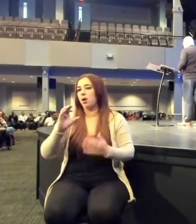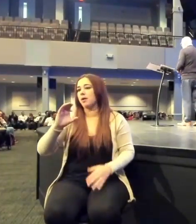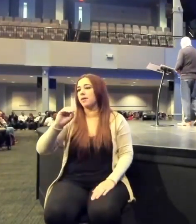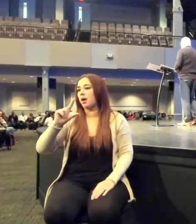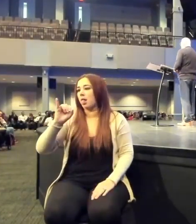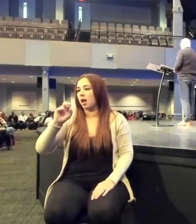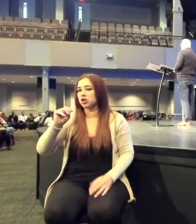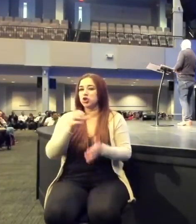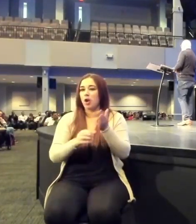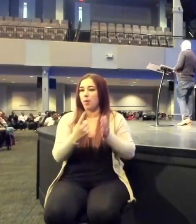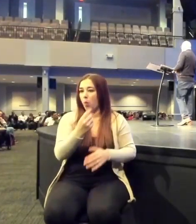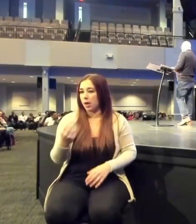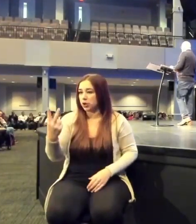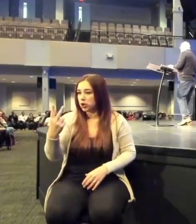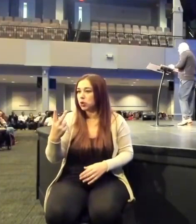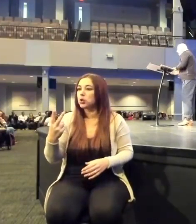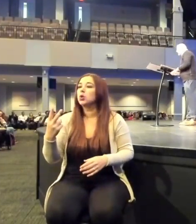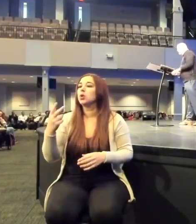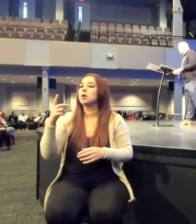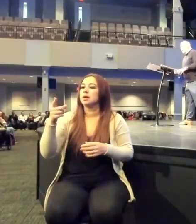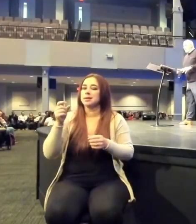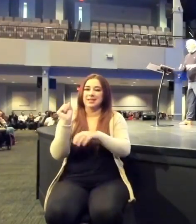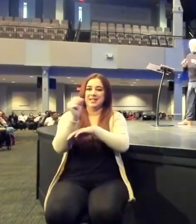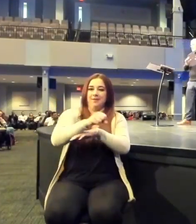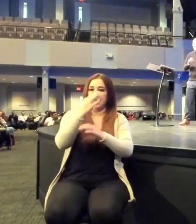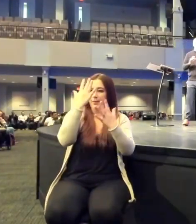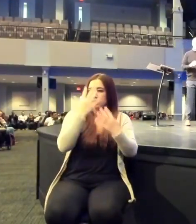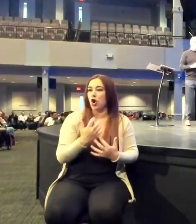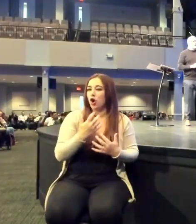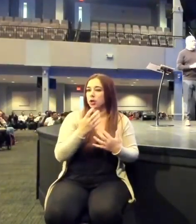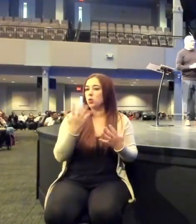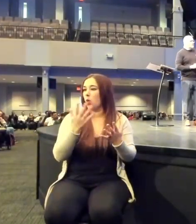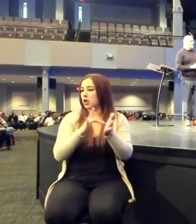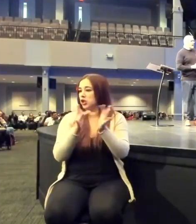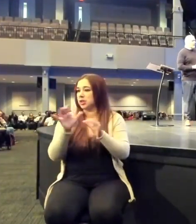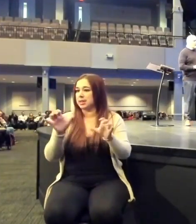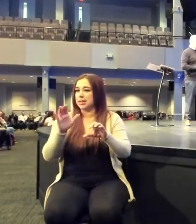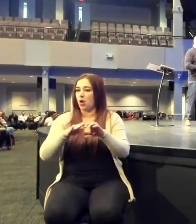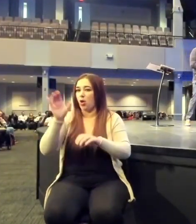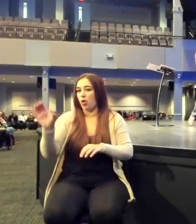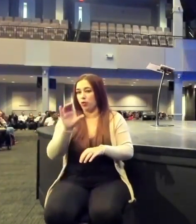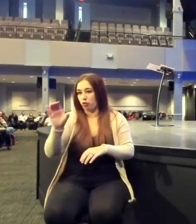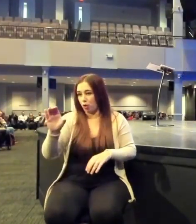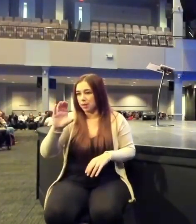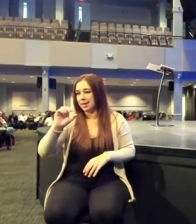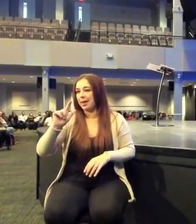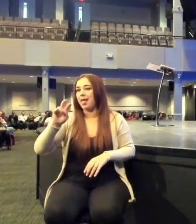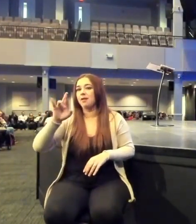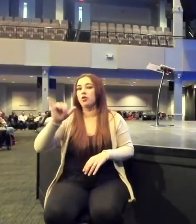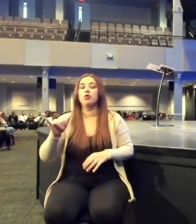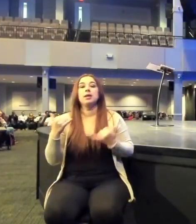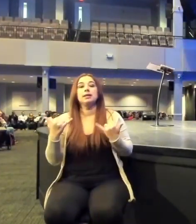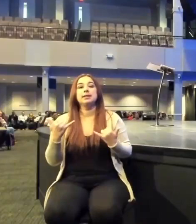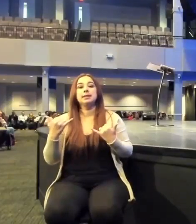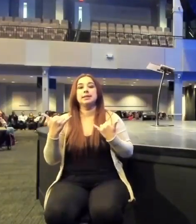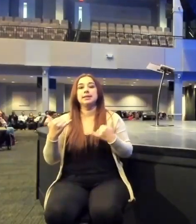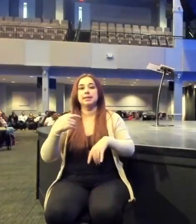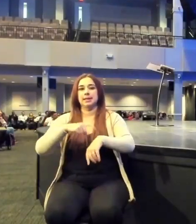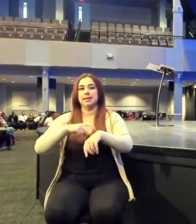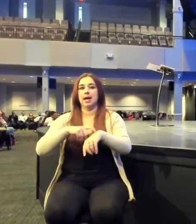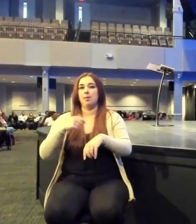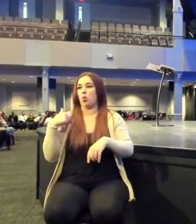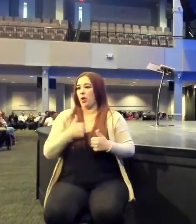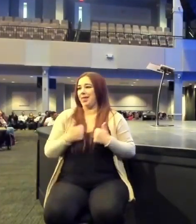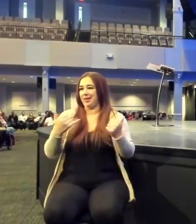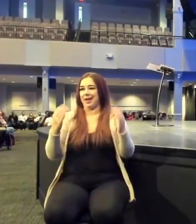Colossians, chapters 1 and 2, there was a defeat of darkness by what Jesus did on the cross of Calvary. And this is the season of time that